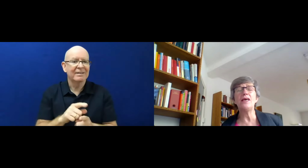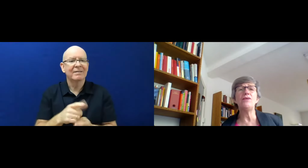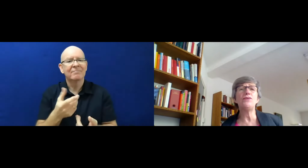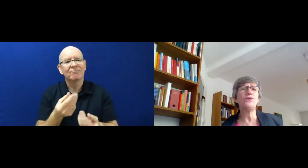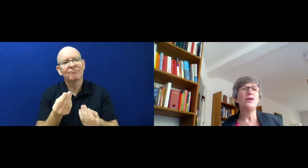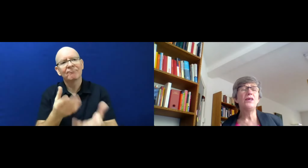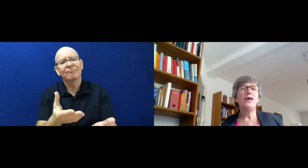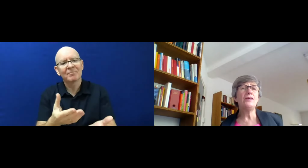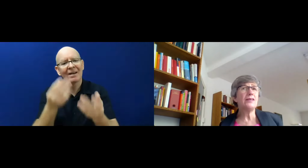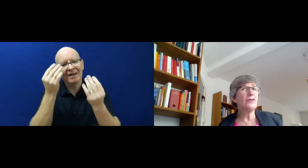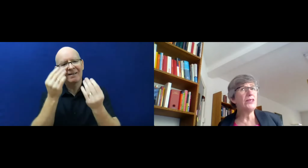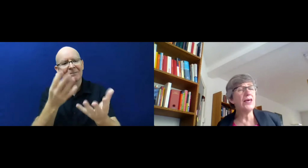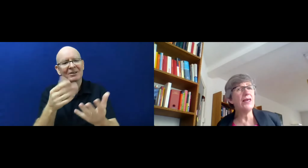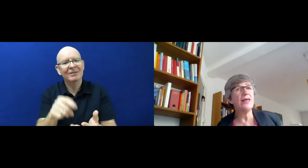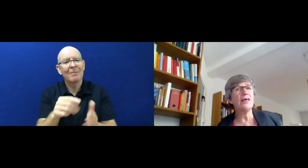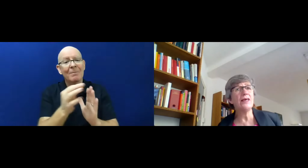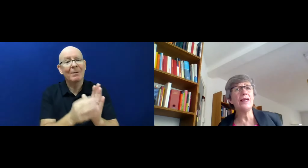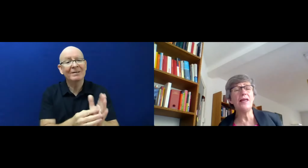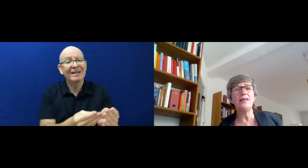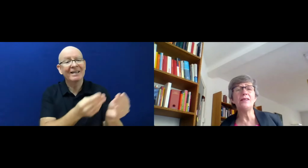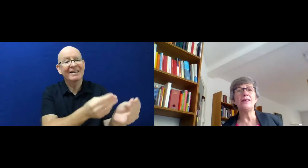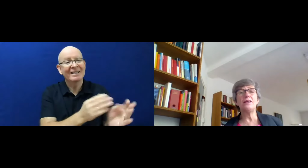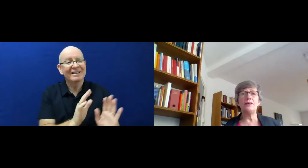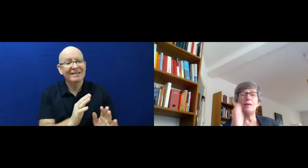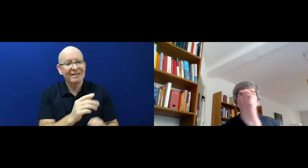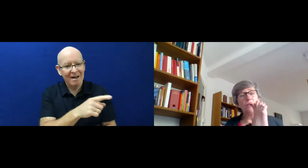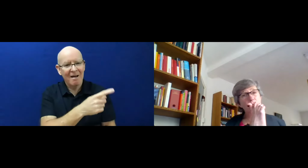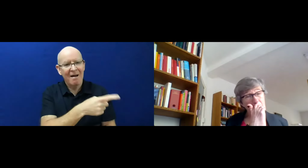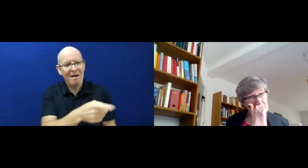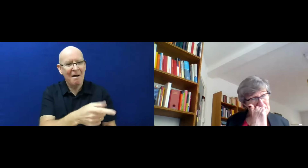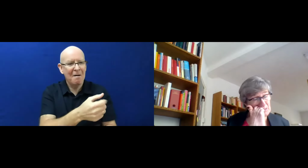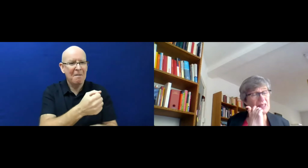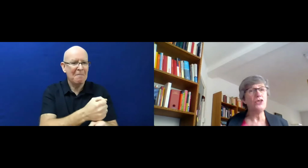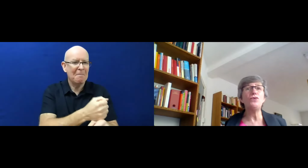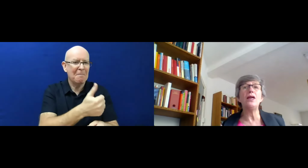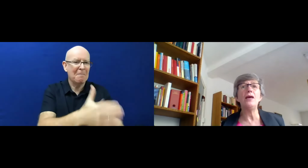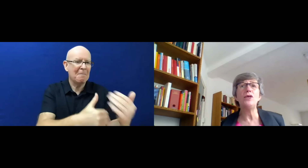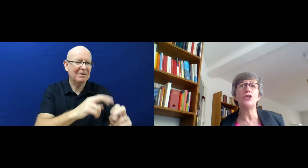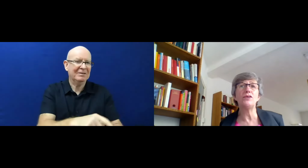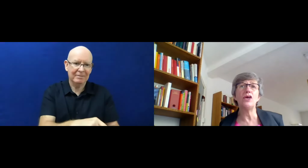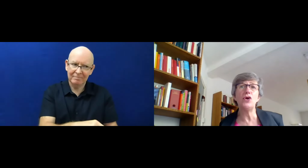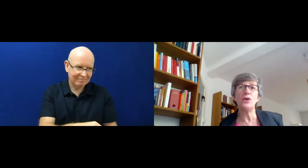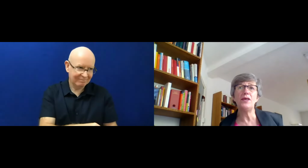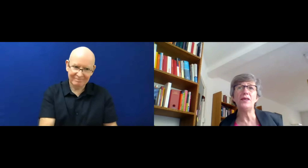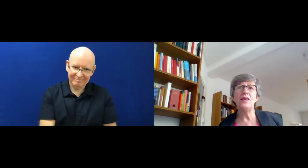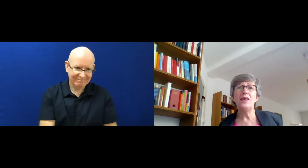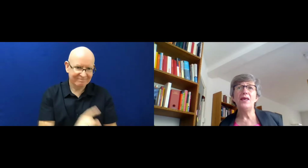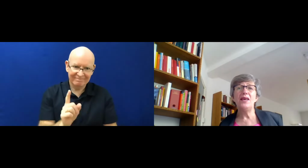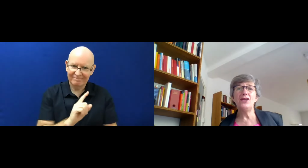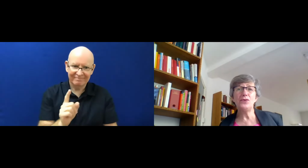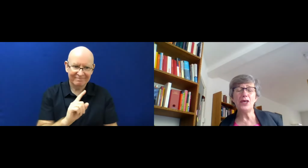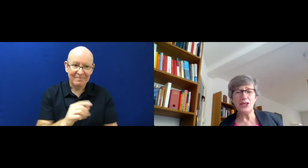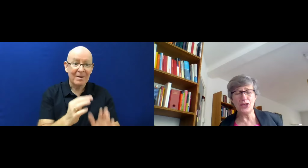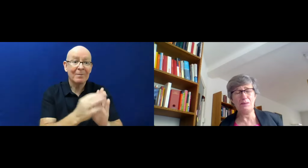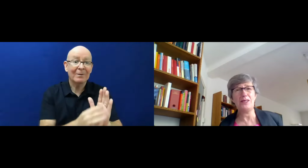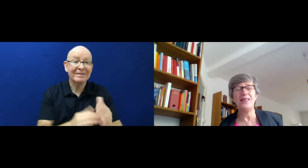they have, as Catalina has said, sometimes we speak different languages, not only in